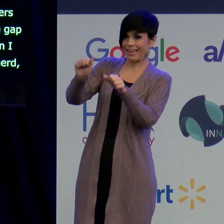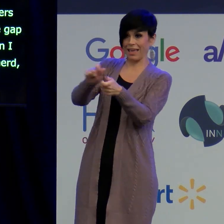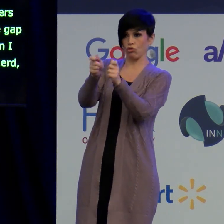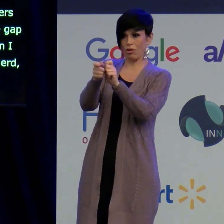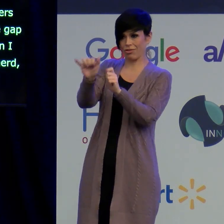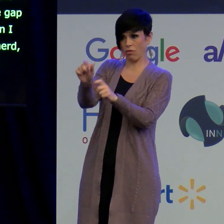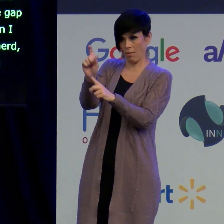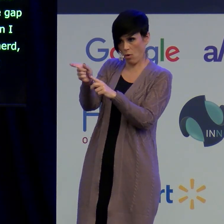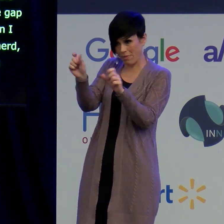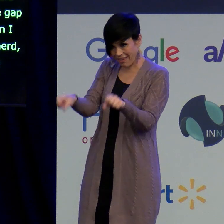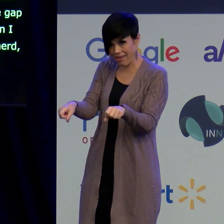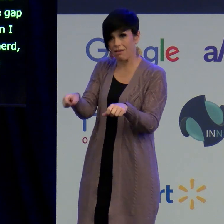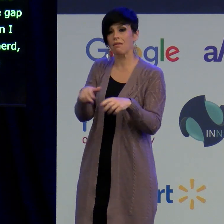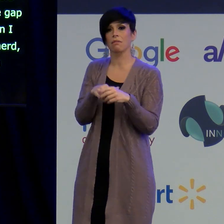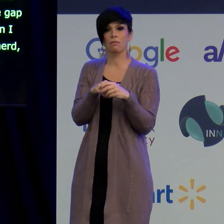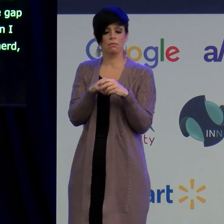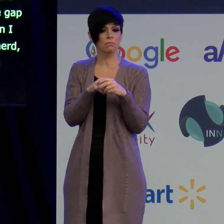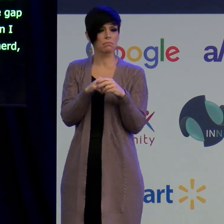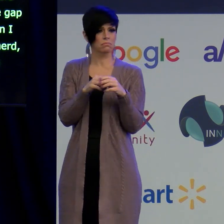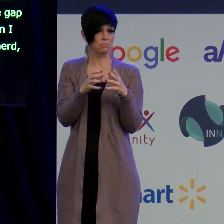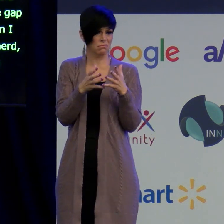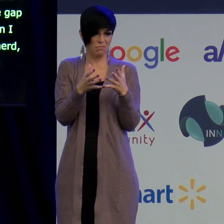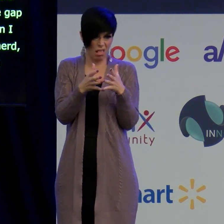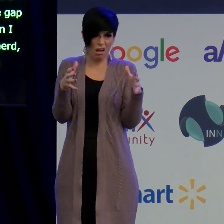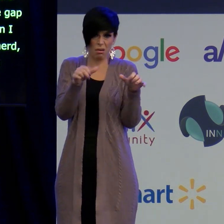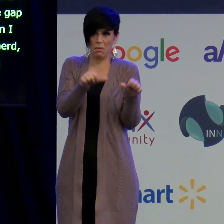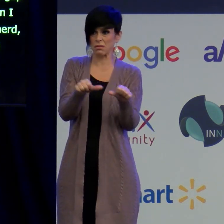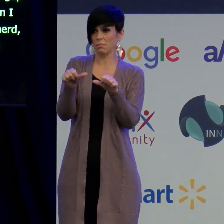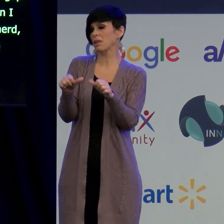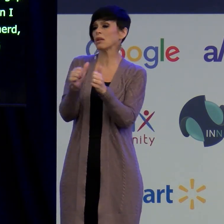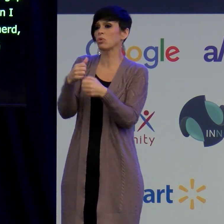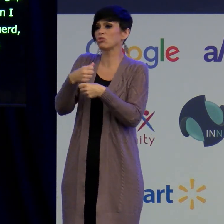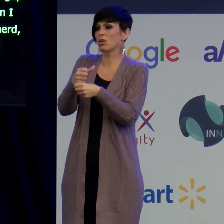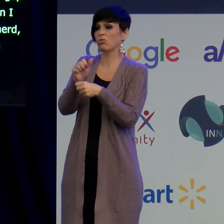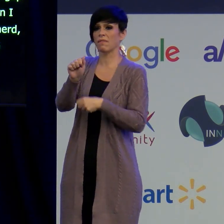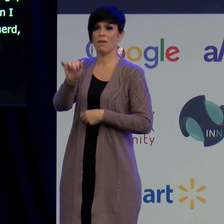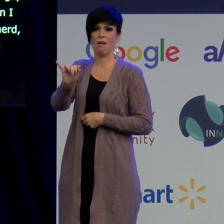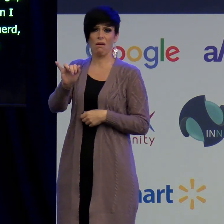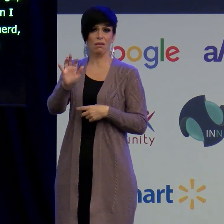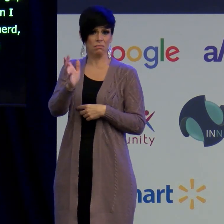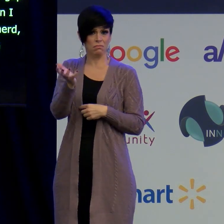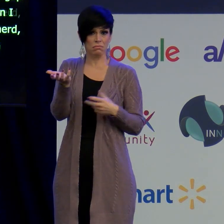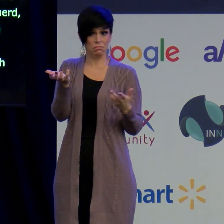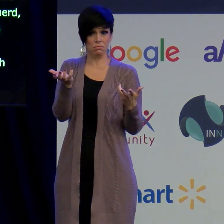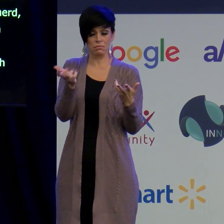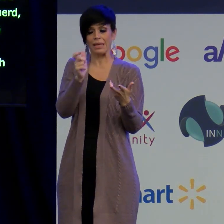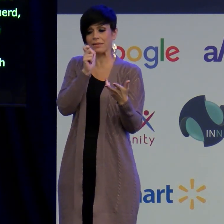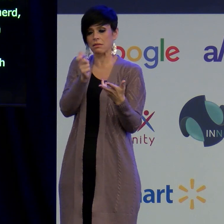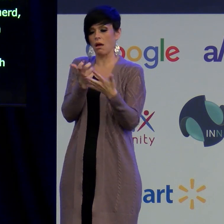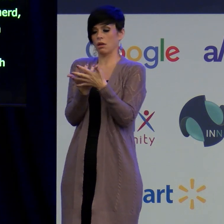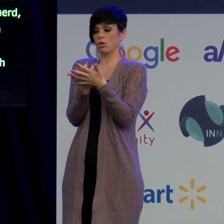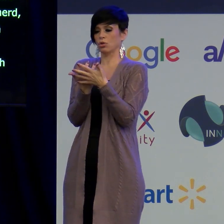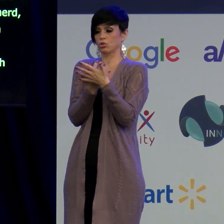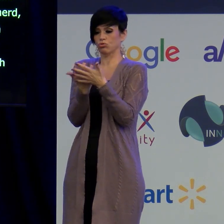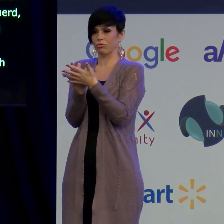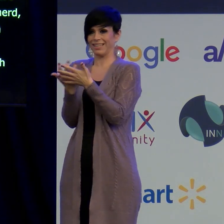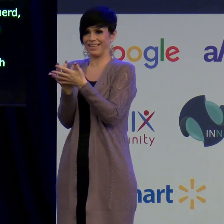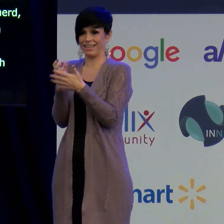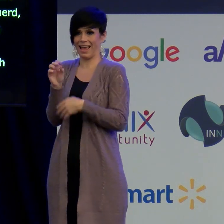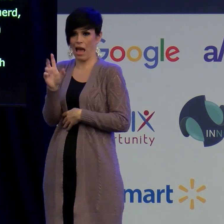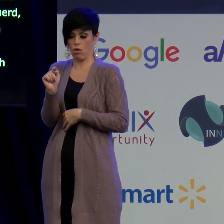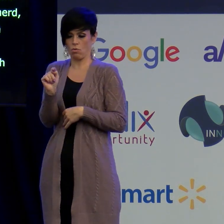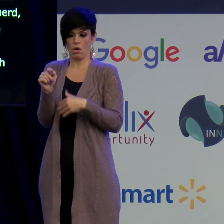moment? And there are possibilities with Gen AI to not screen out, but to screen